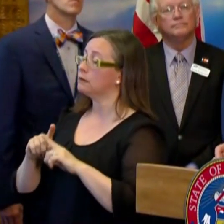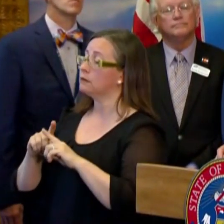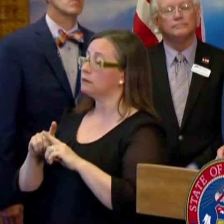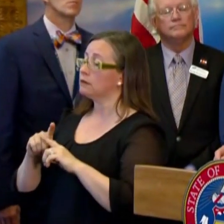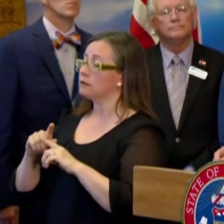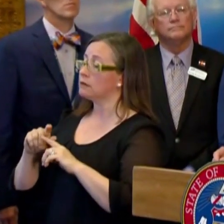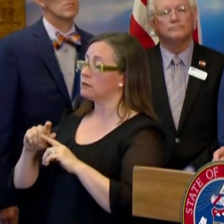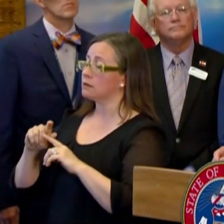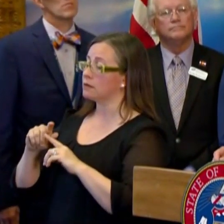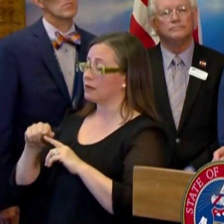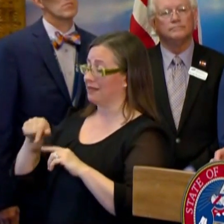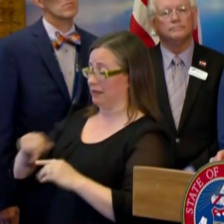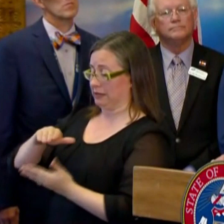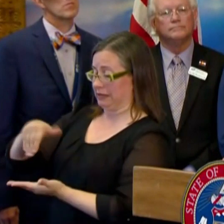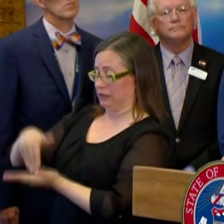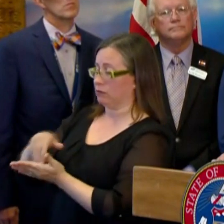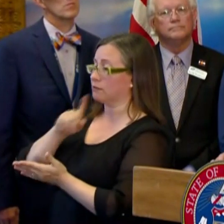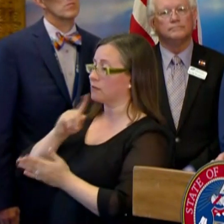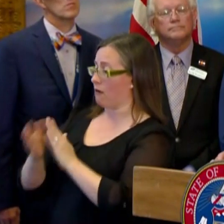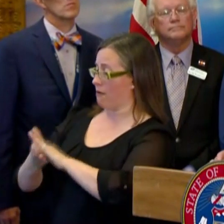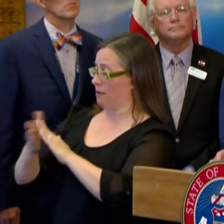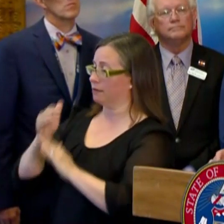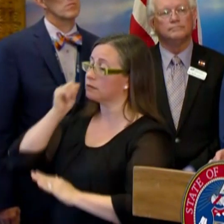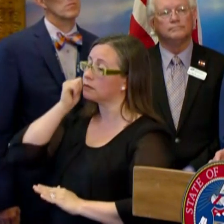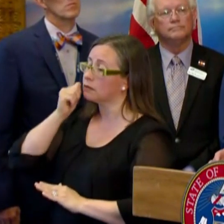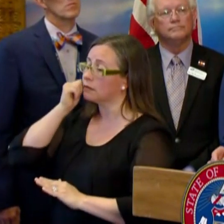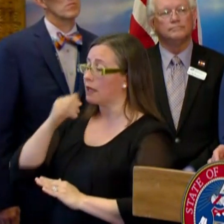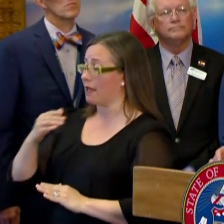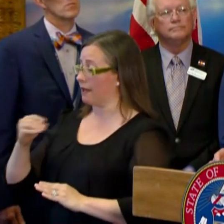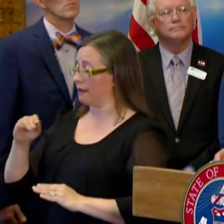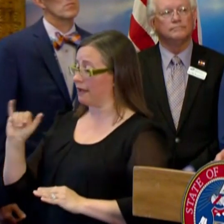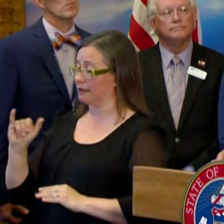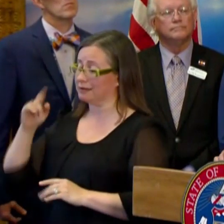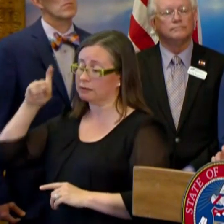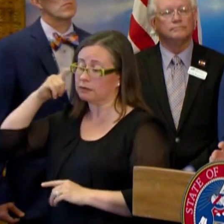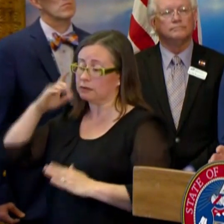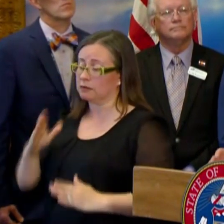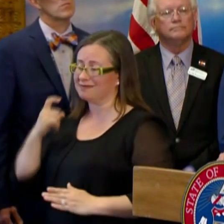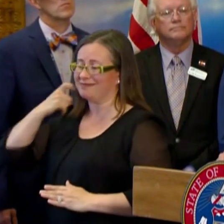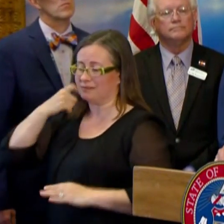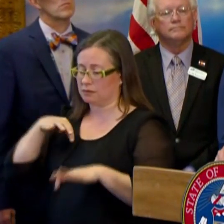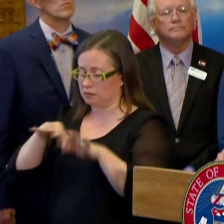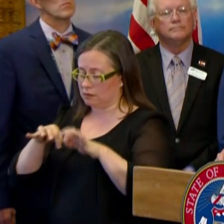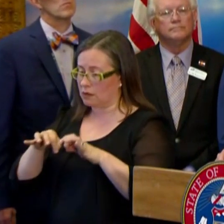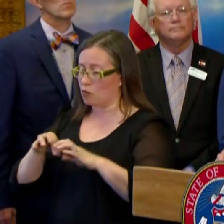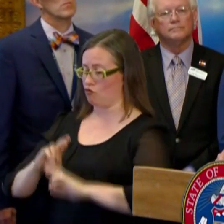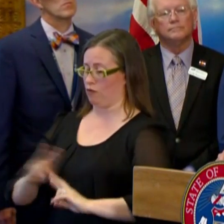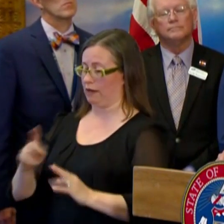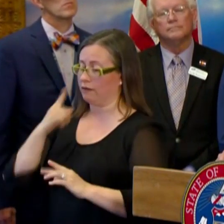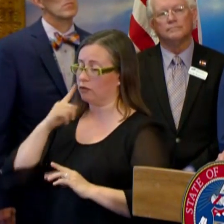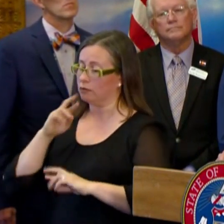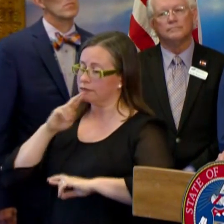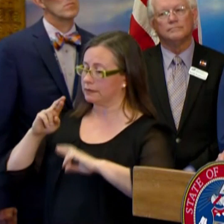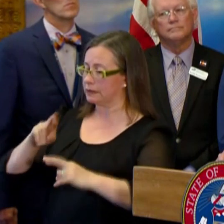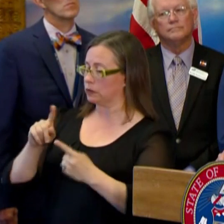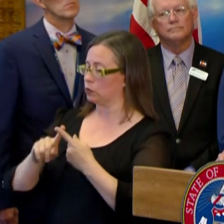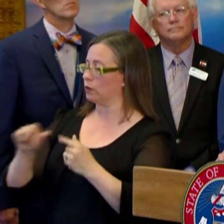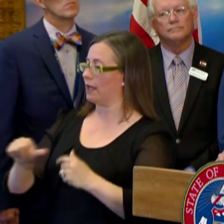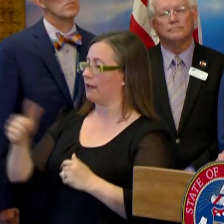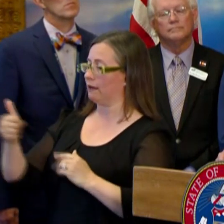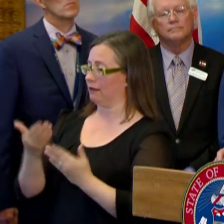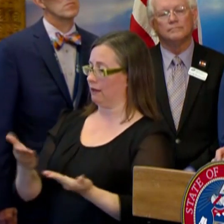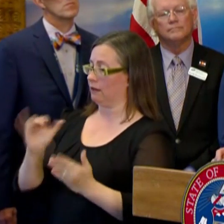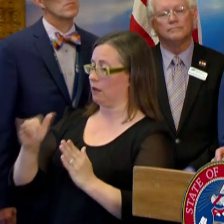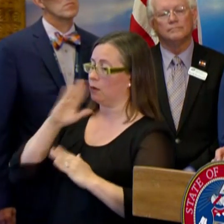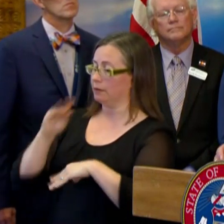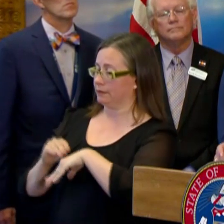The center actually operates every day and is prepared, as the governor described, to respond to any incident or any hazard that may affect the